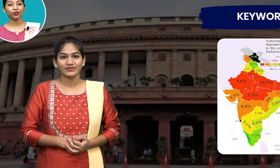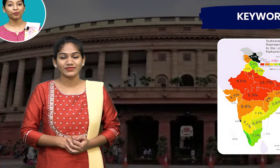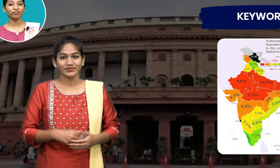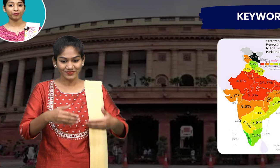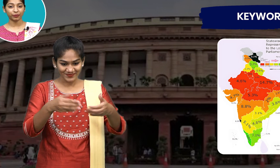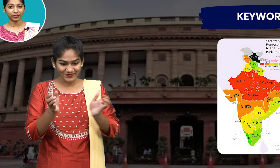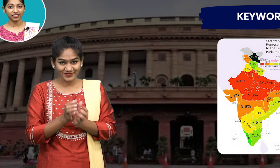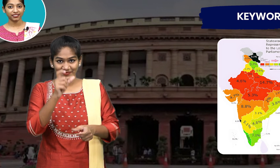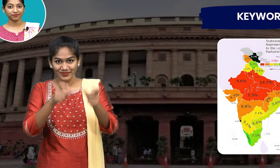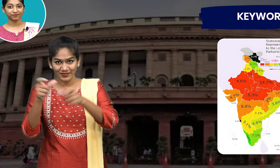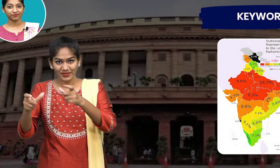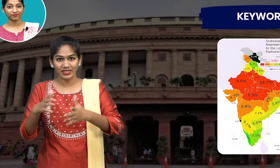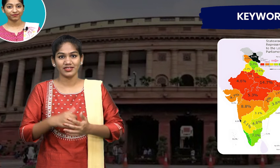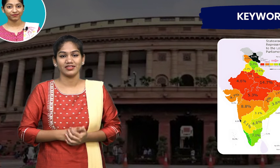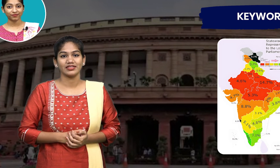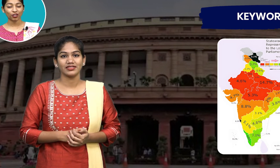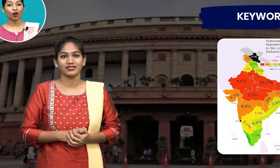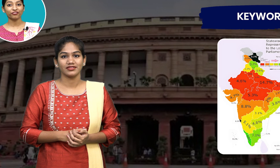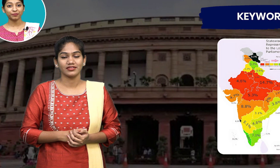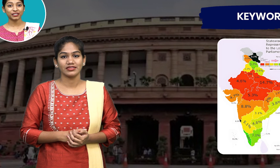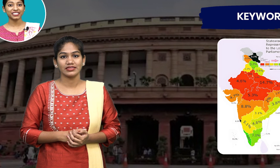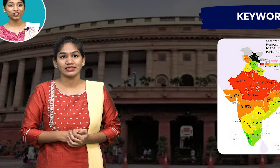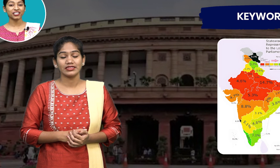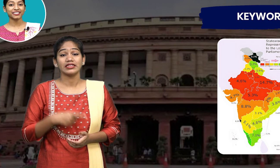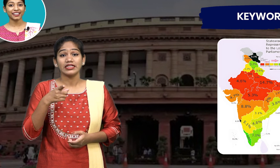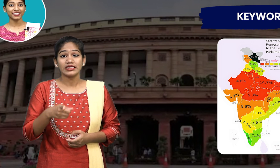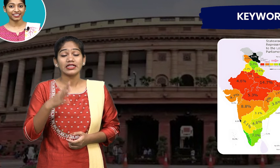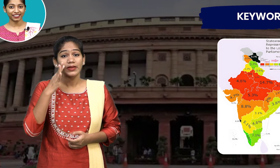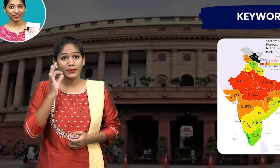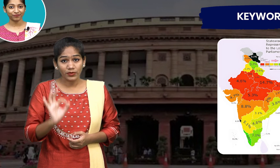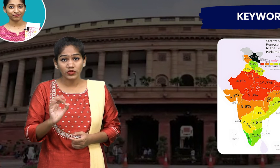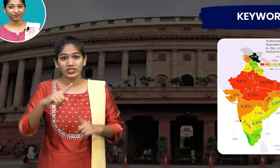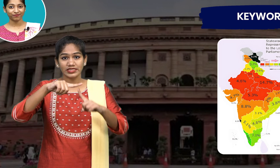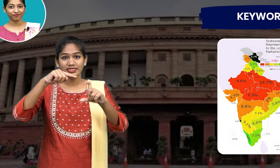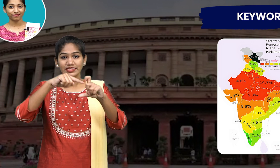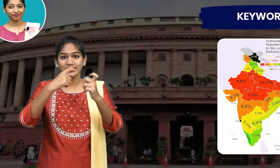A group of people of a particular territory